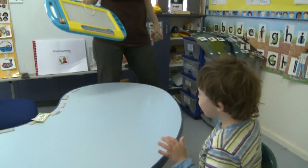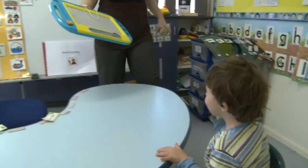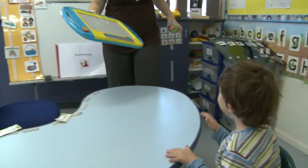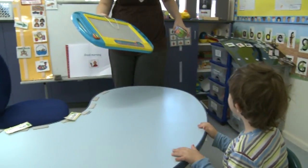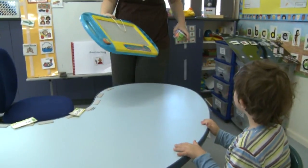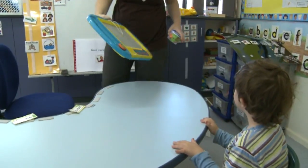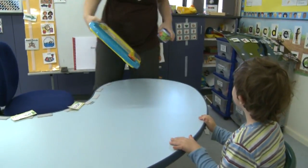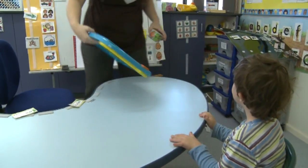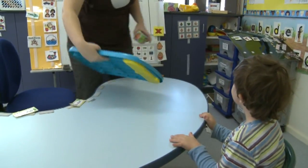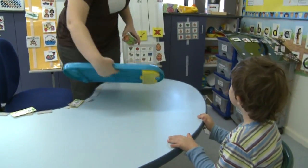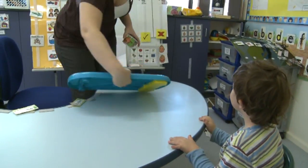pictures.